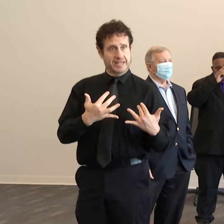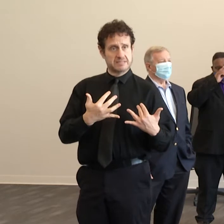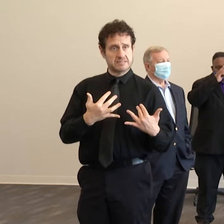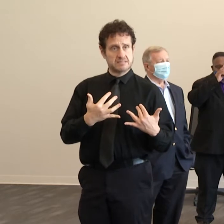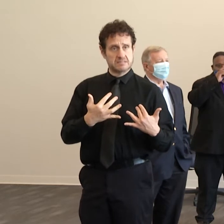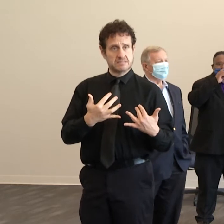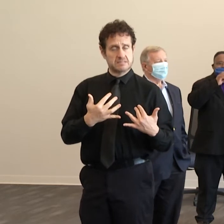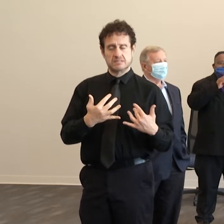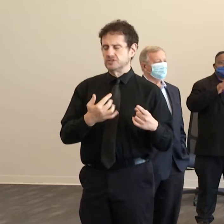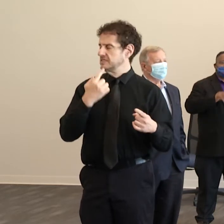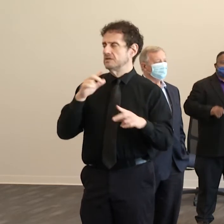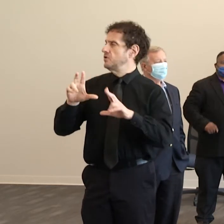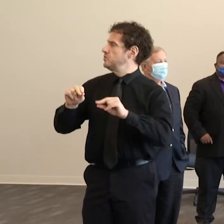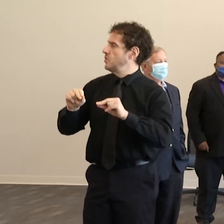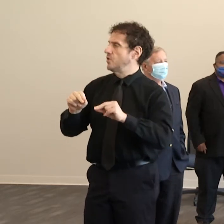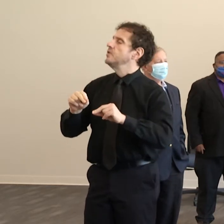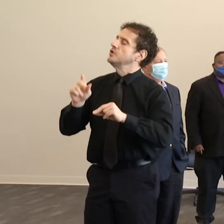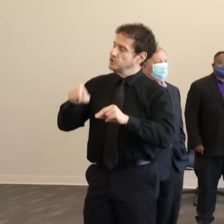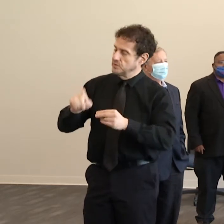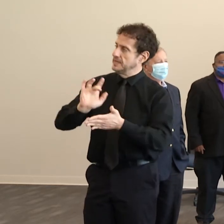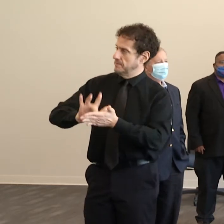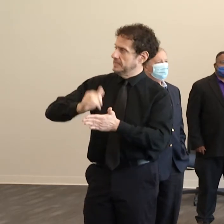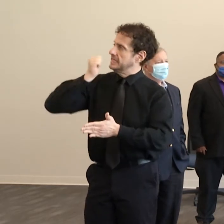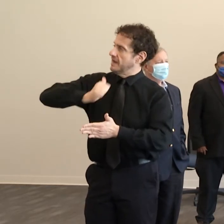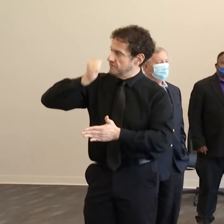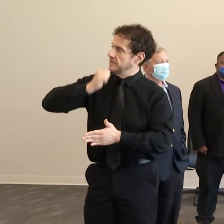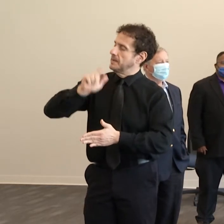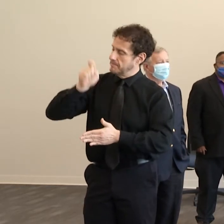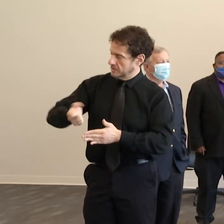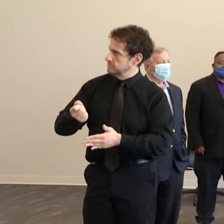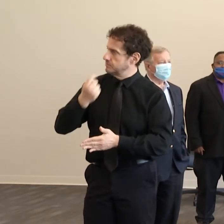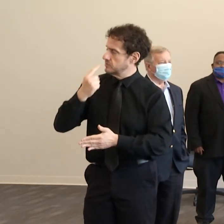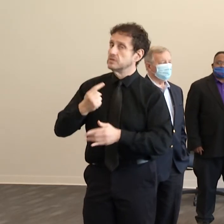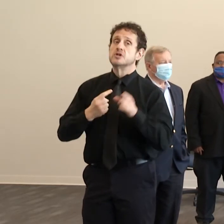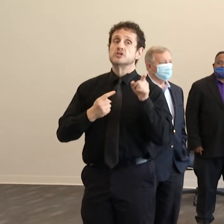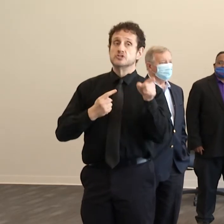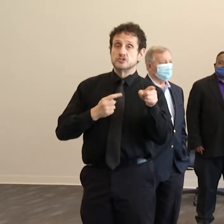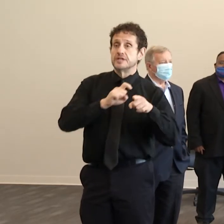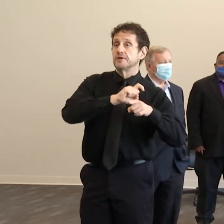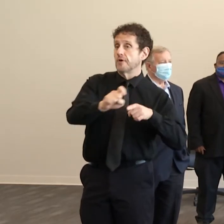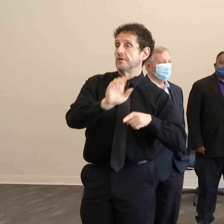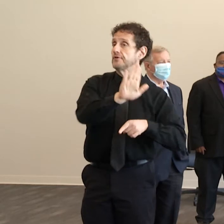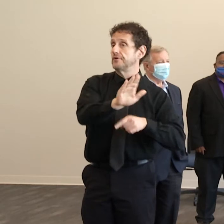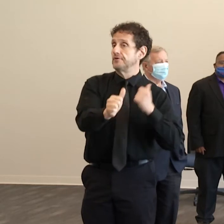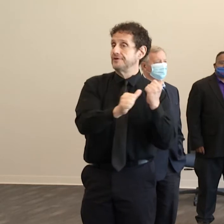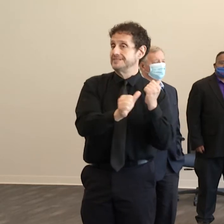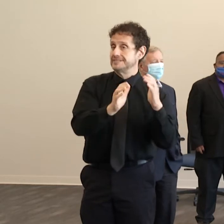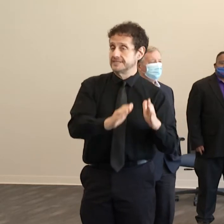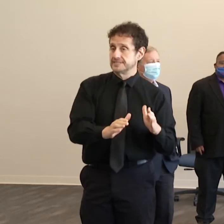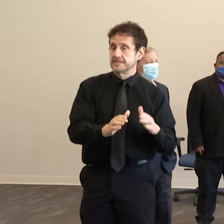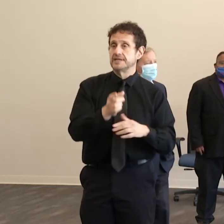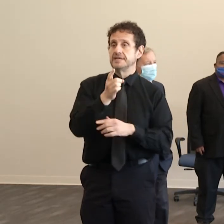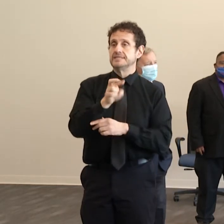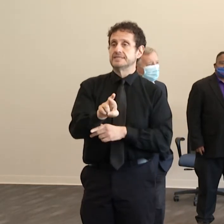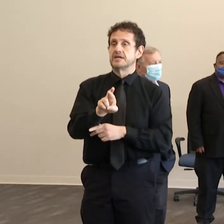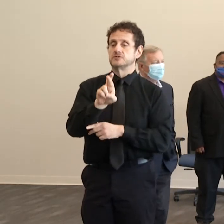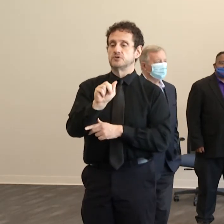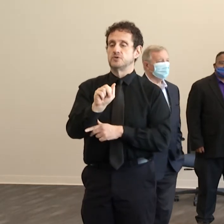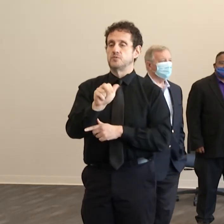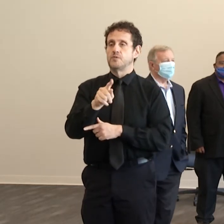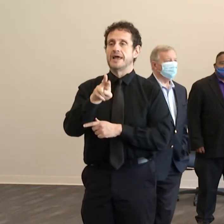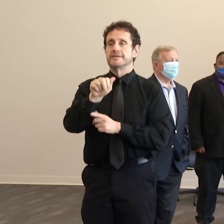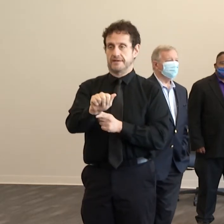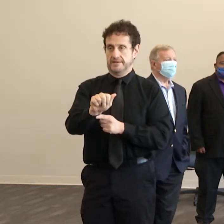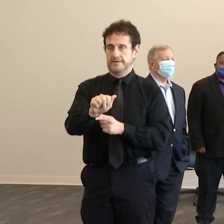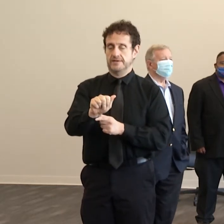try to get it? She said, no, you have to take that medication. So she called her assistant, Dr. Ratner,